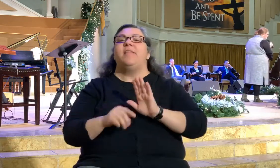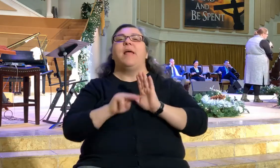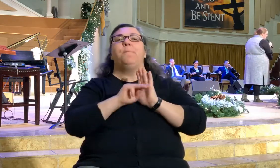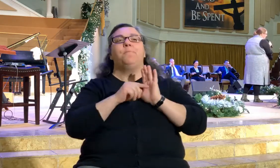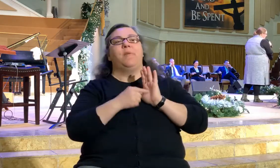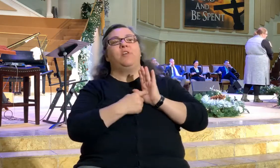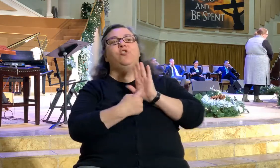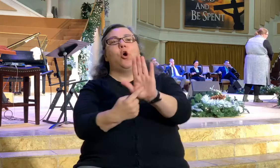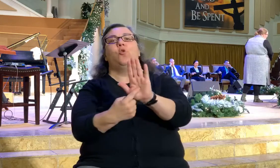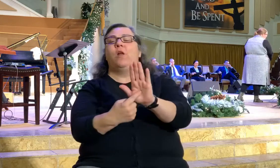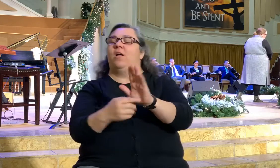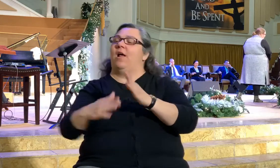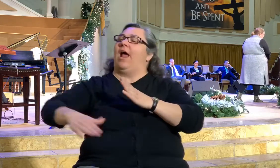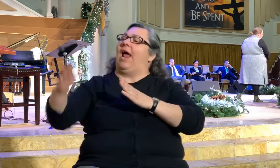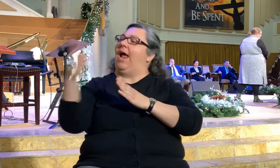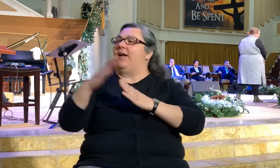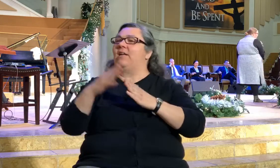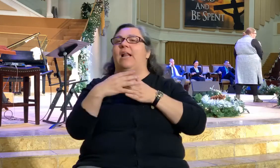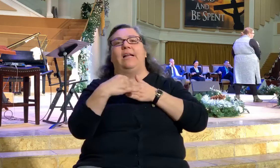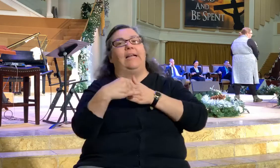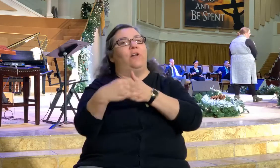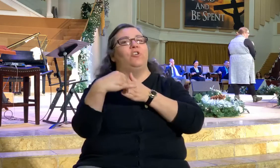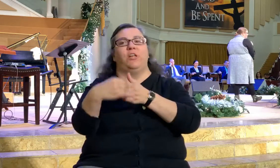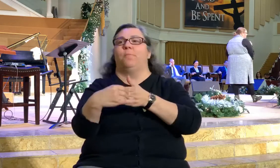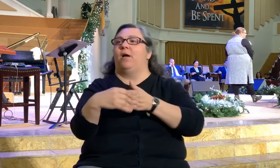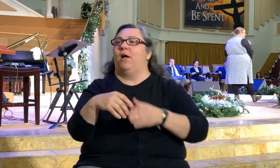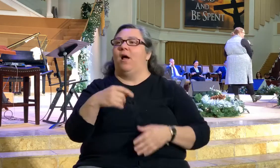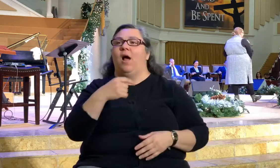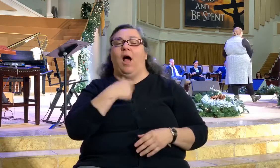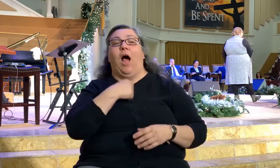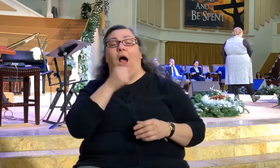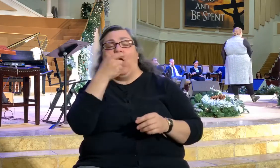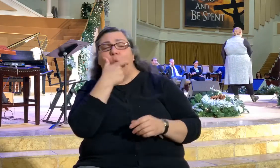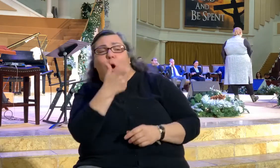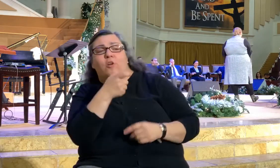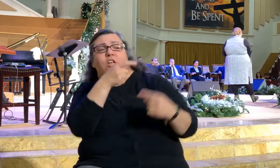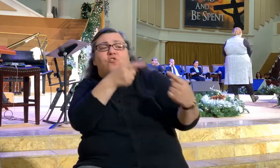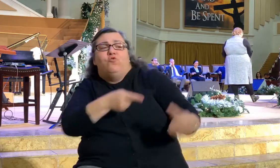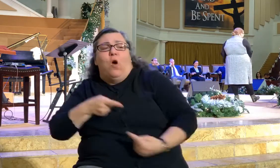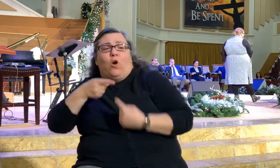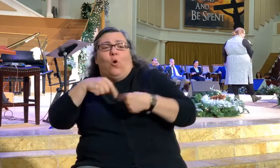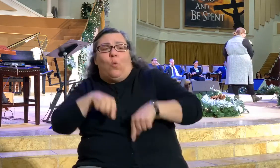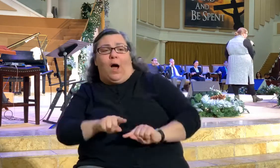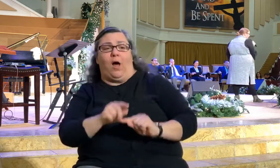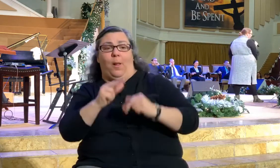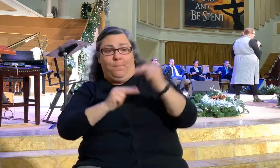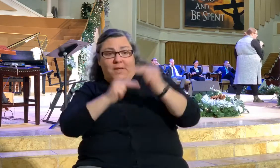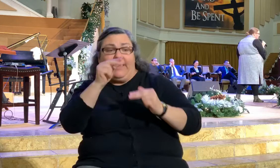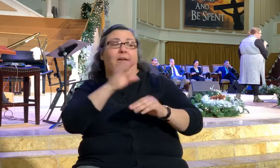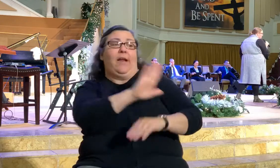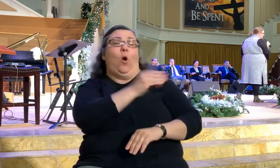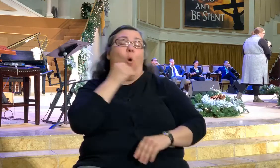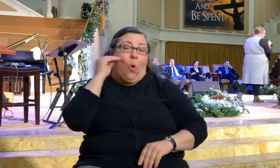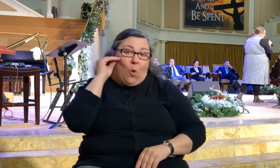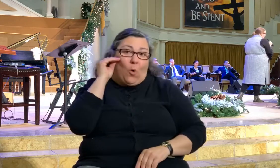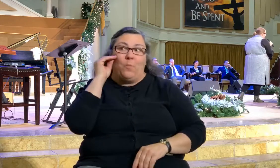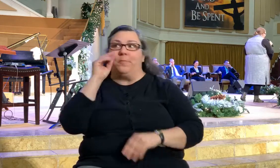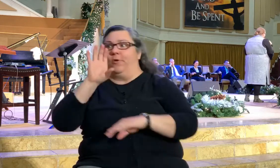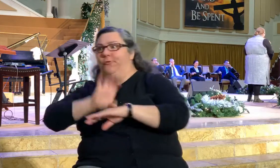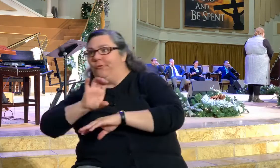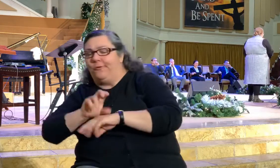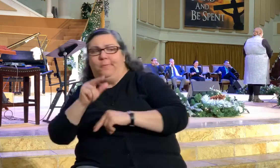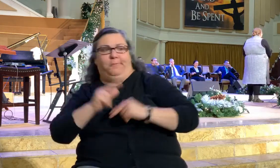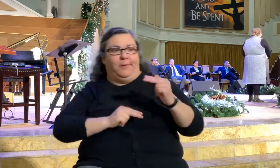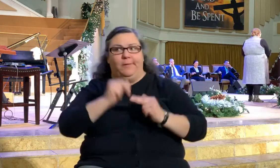leadership. I watched as they struggled through their home being robbed, struggled trying to build a church unlike anything else on the island,